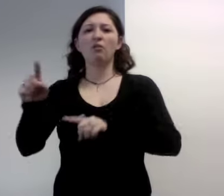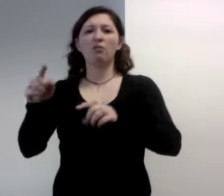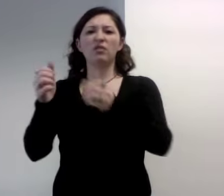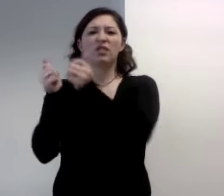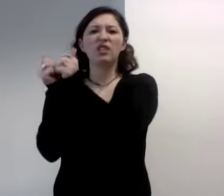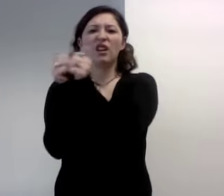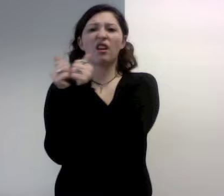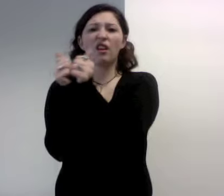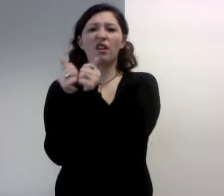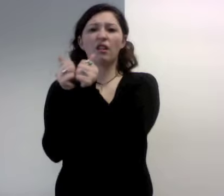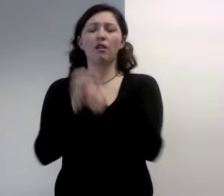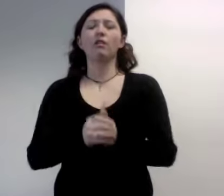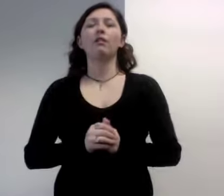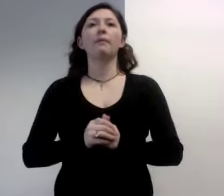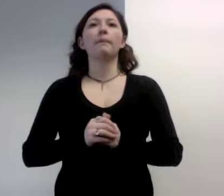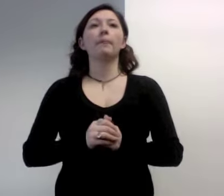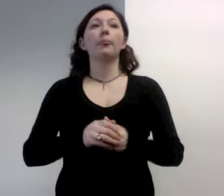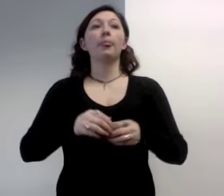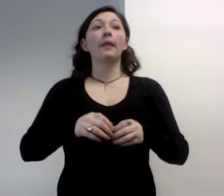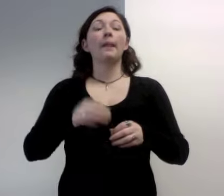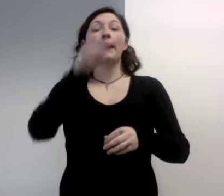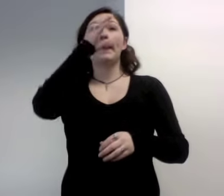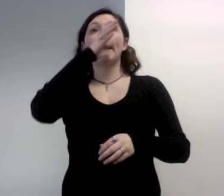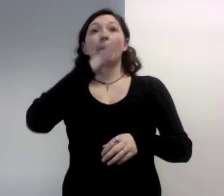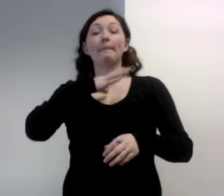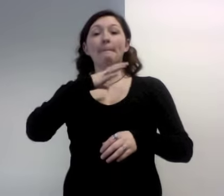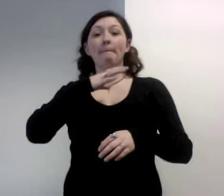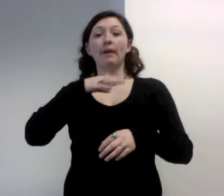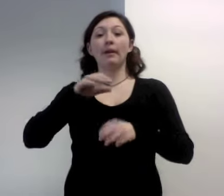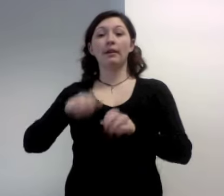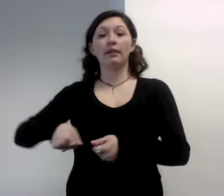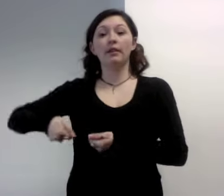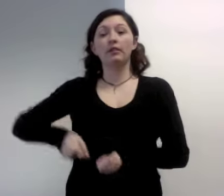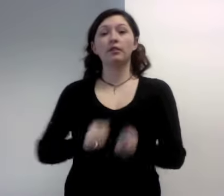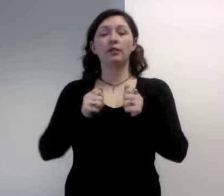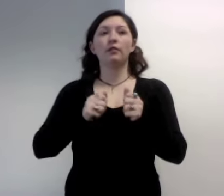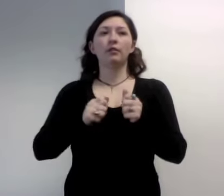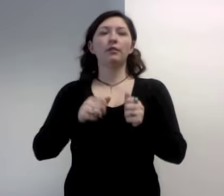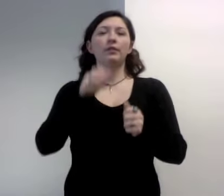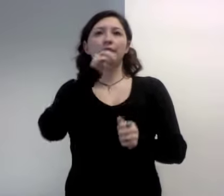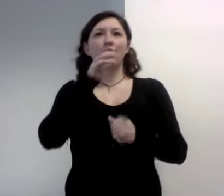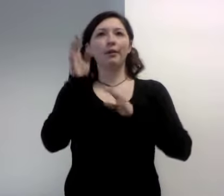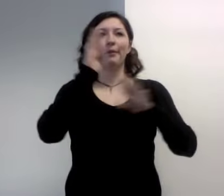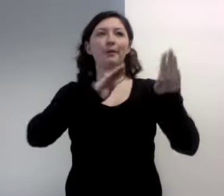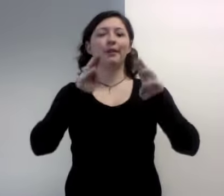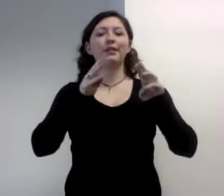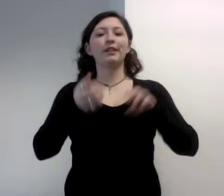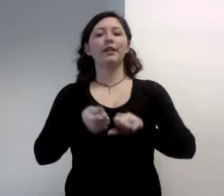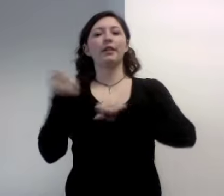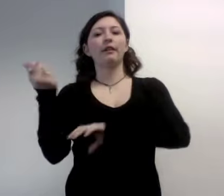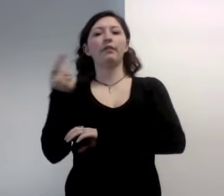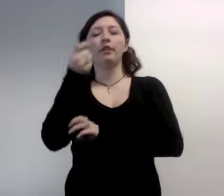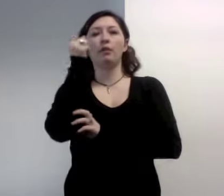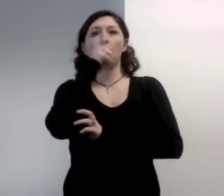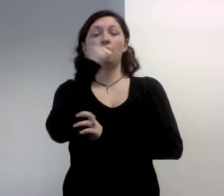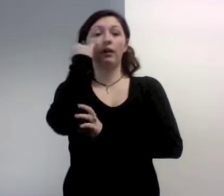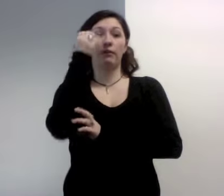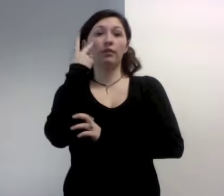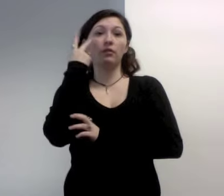The man who did the shoveling would not trouble to lift out a rat, even when he saw one. There were things that